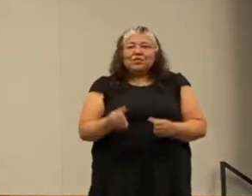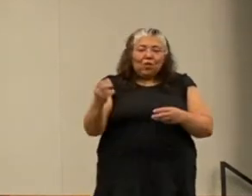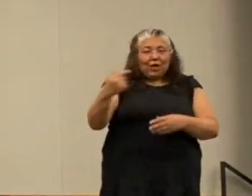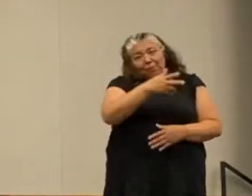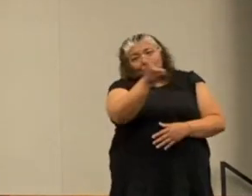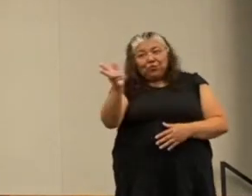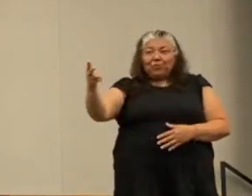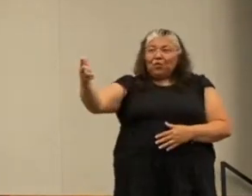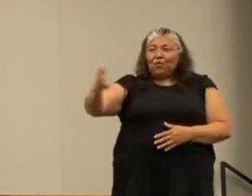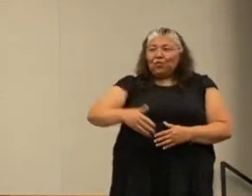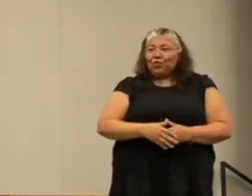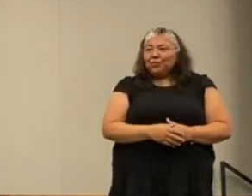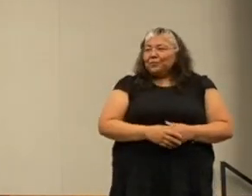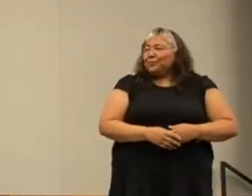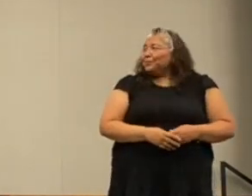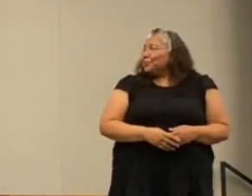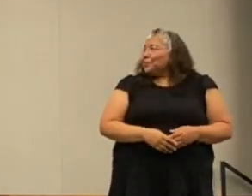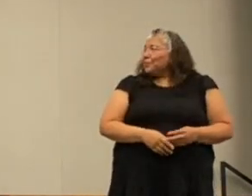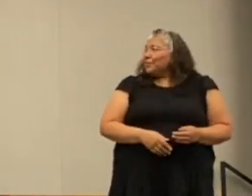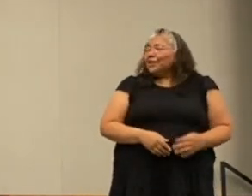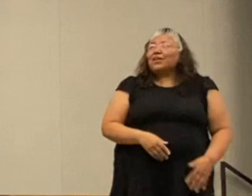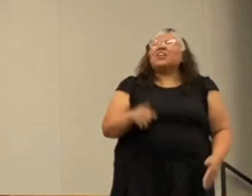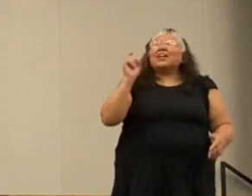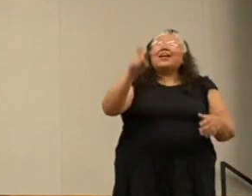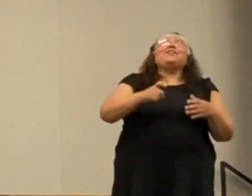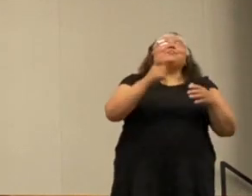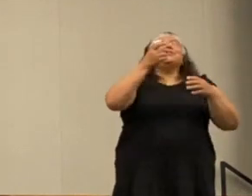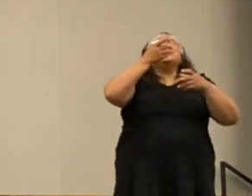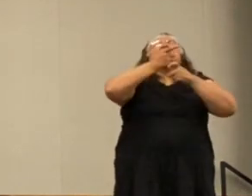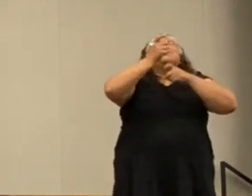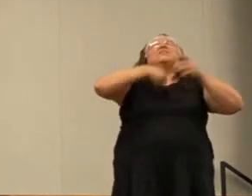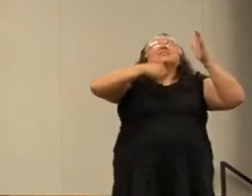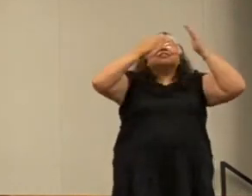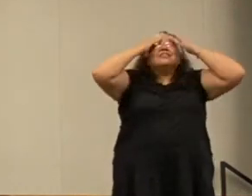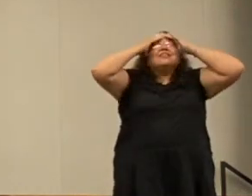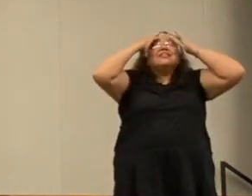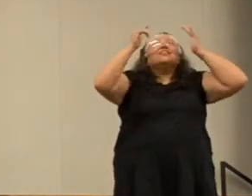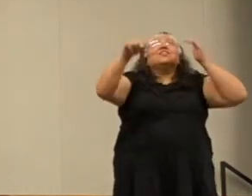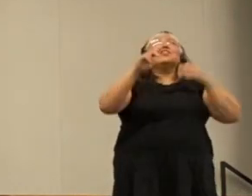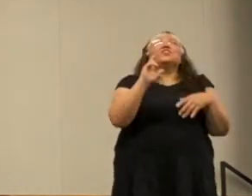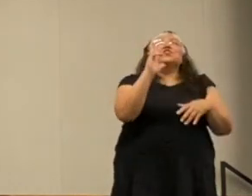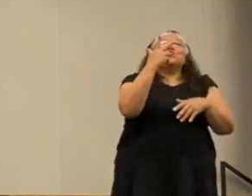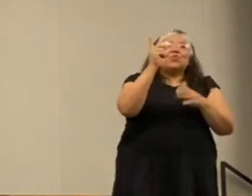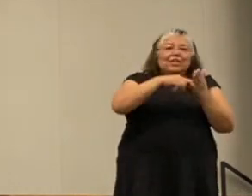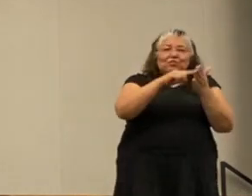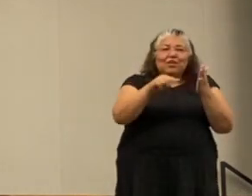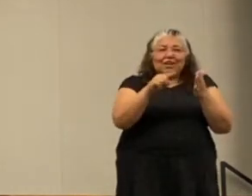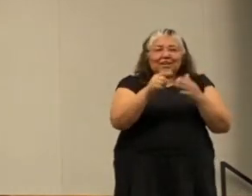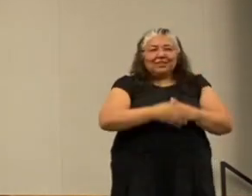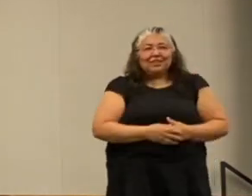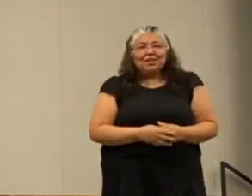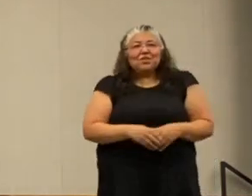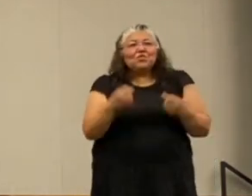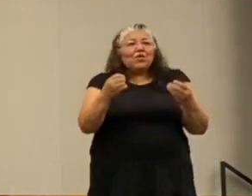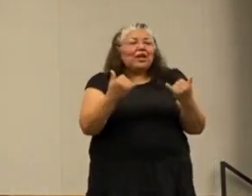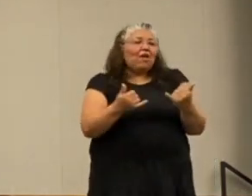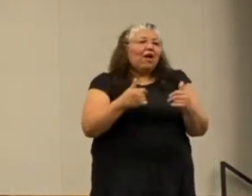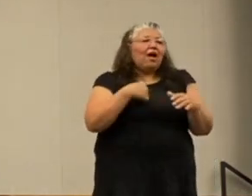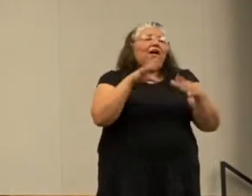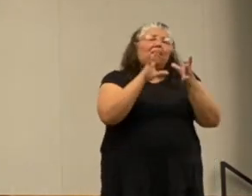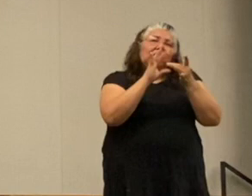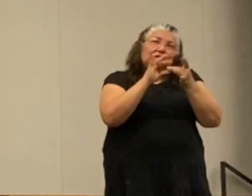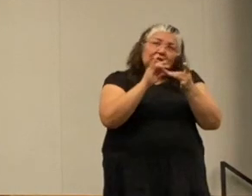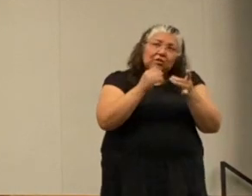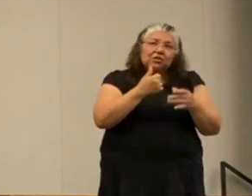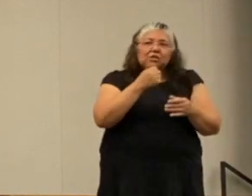pulls me over, and I was like, you gotta be kidding, this is three strikes and you're out kind of stuff. You know what I'm saying? So I go over the whole service, sir,